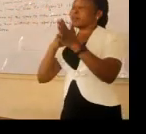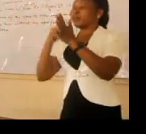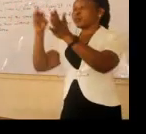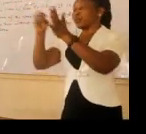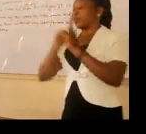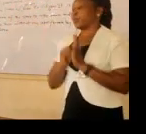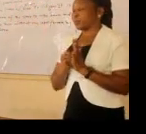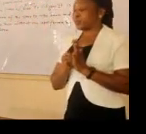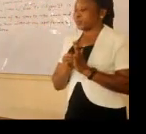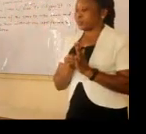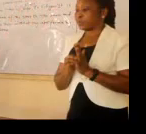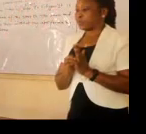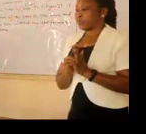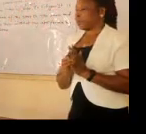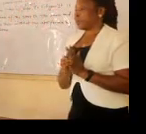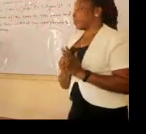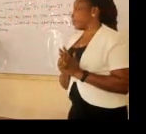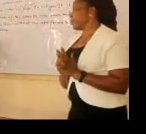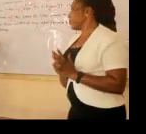Absoluteness.